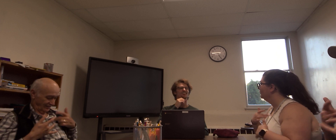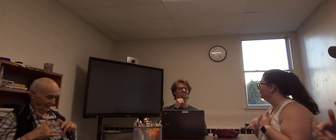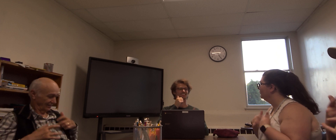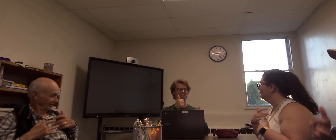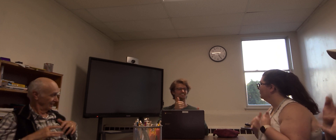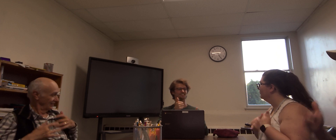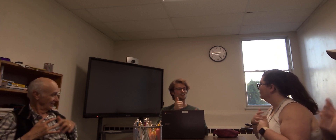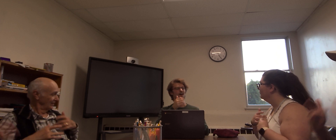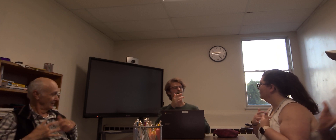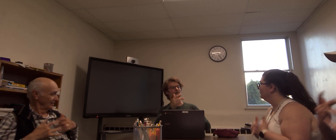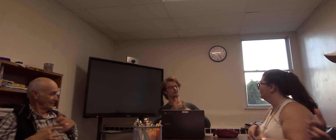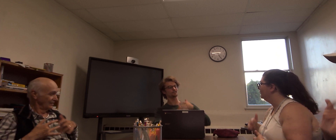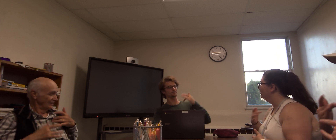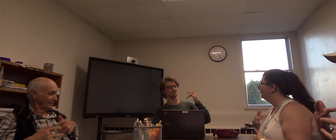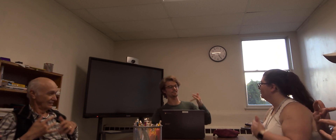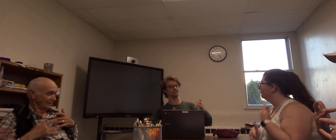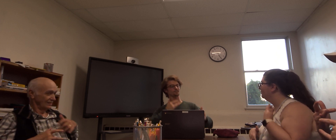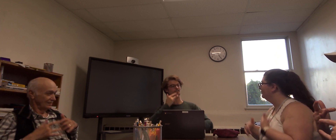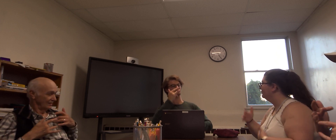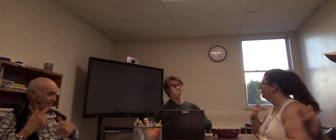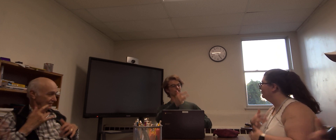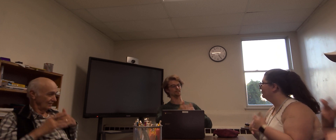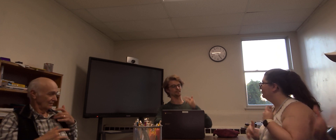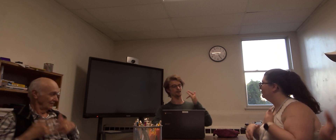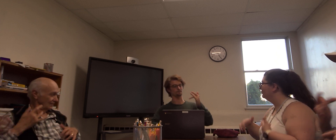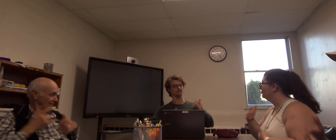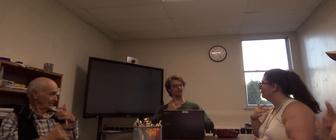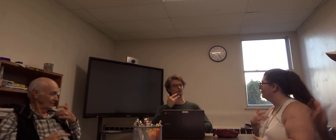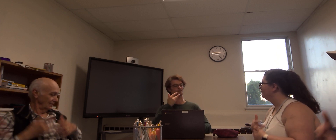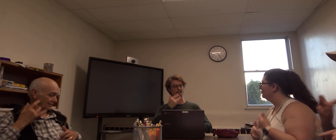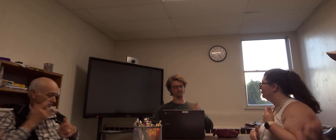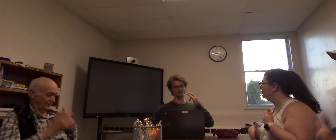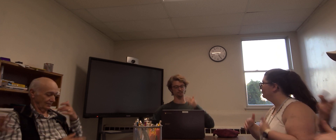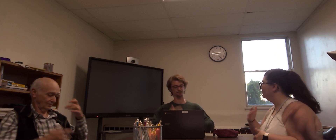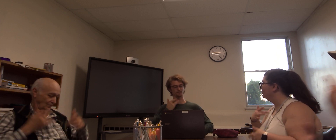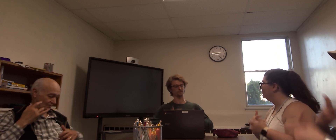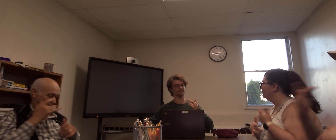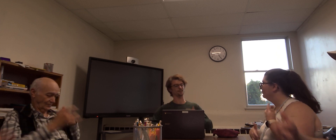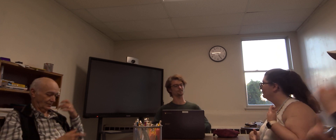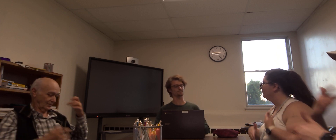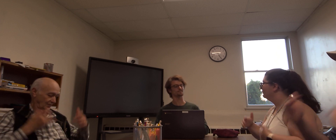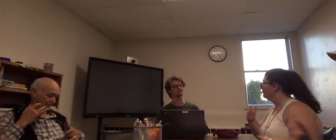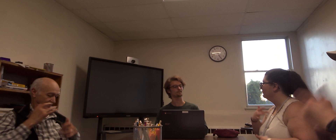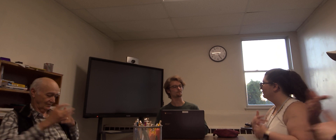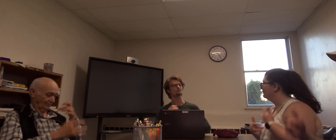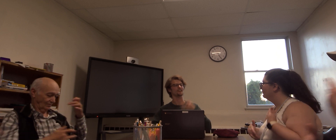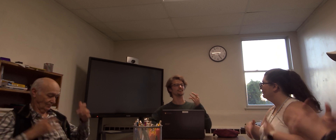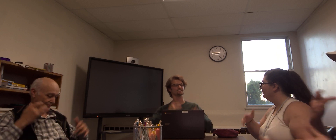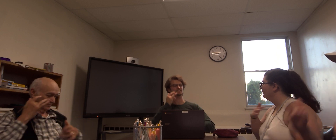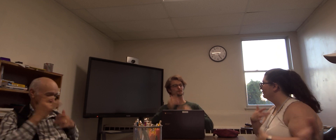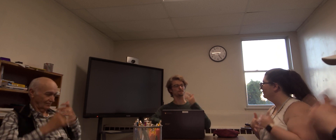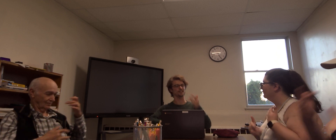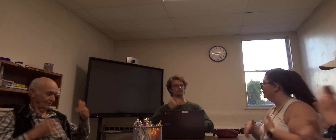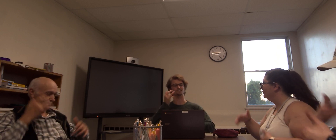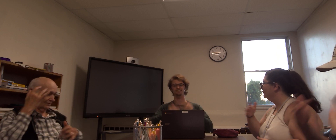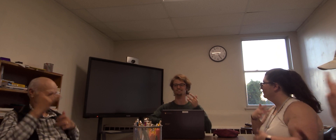Okay, good. Make sure it's a cycle going up and out and not just up and down. Yeah, up and out, like a little